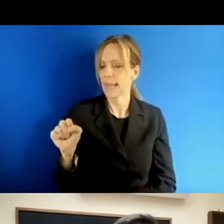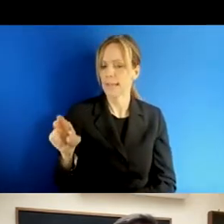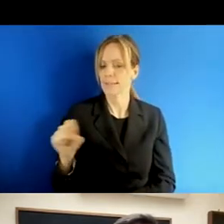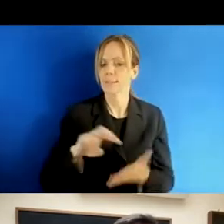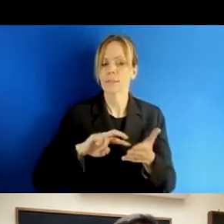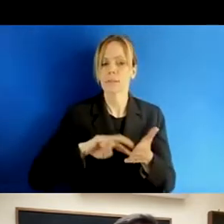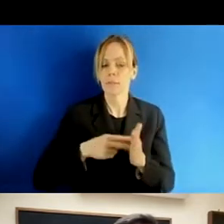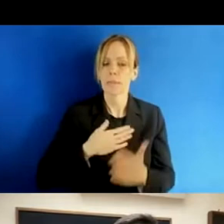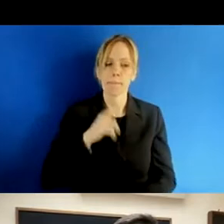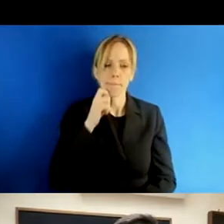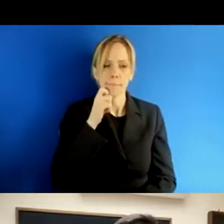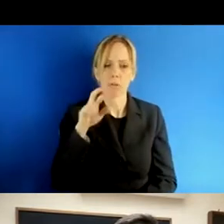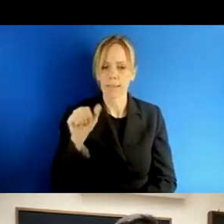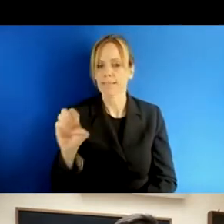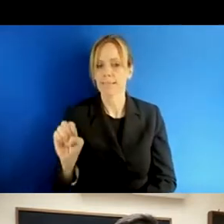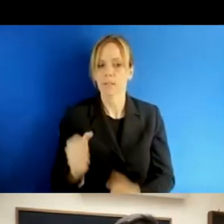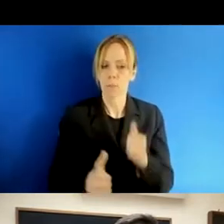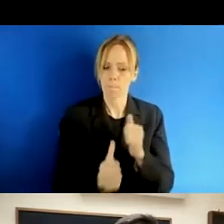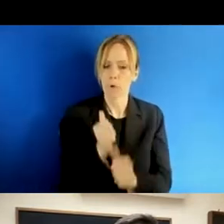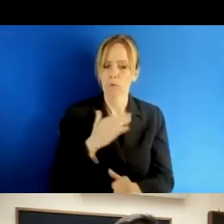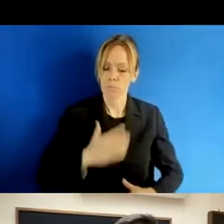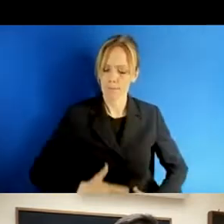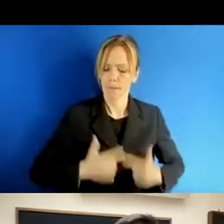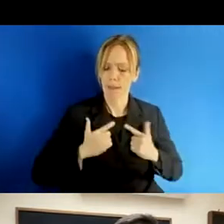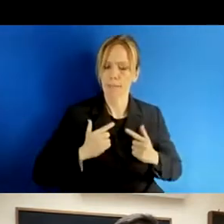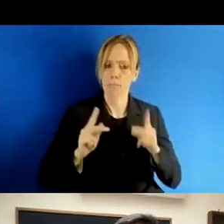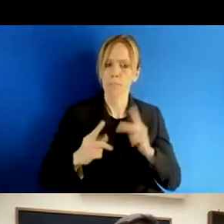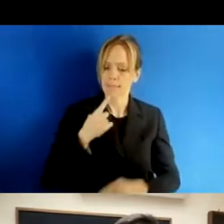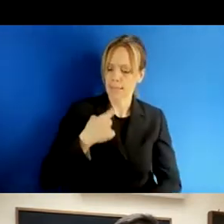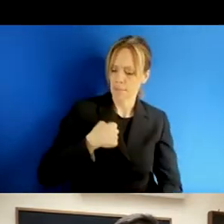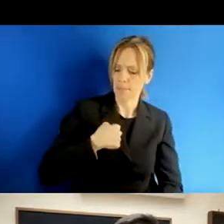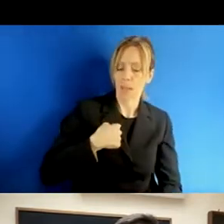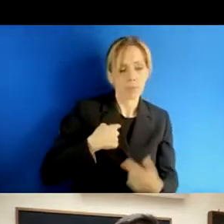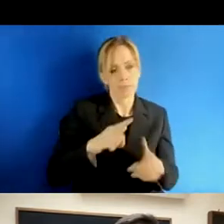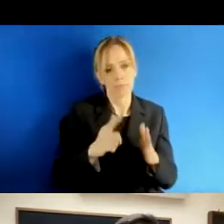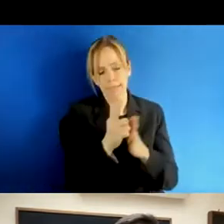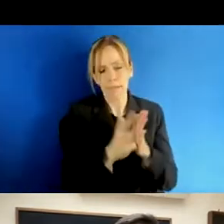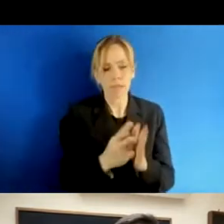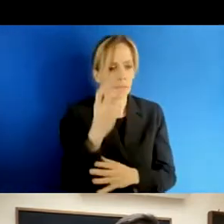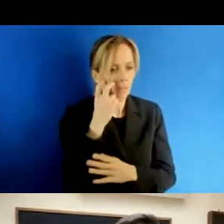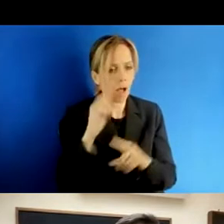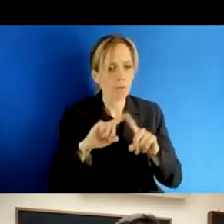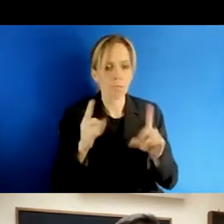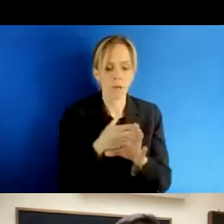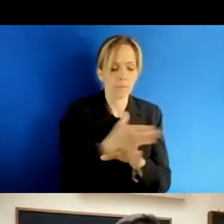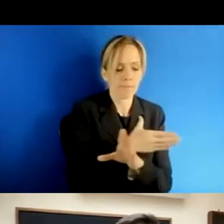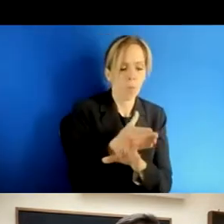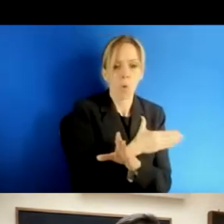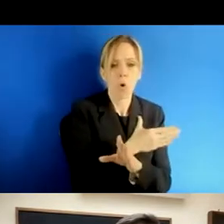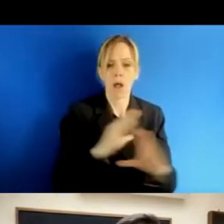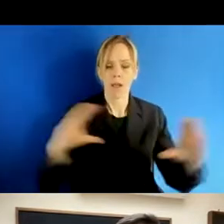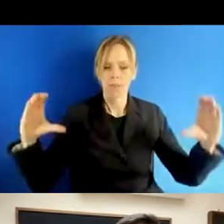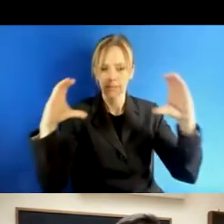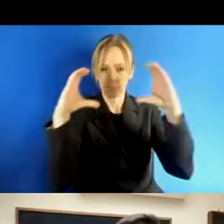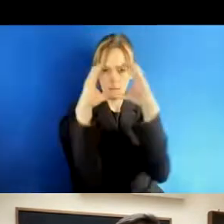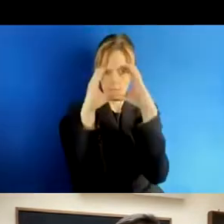reflected to me. I've been legally blind most of my life, but most of my life I could see 20/20 in tunnel vision. Like when you